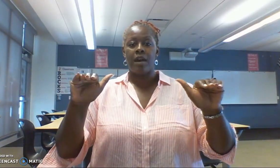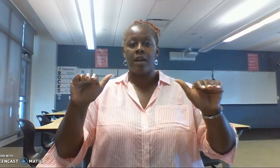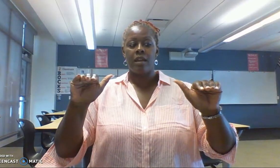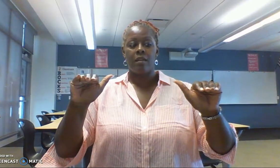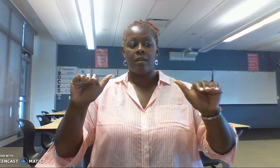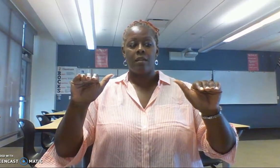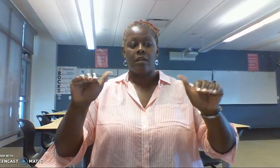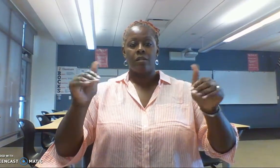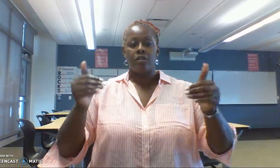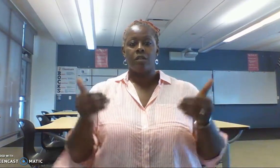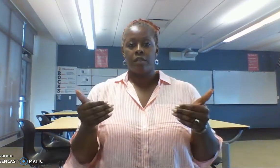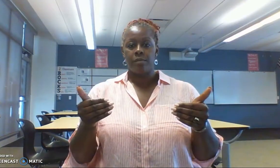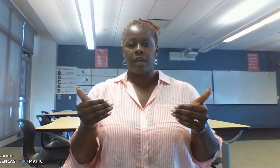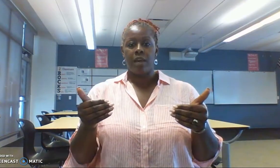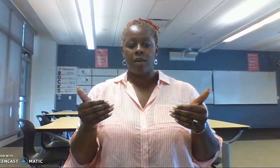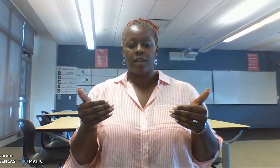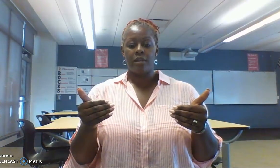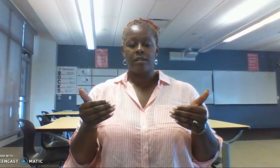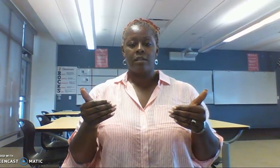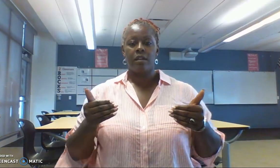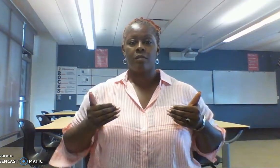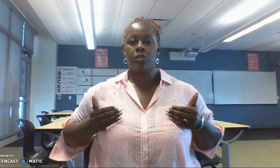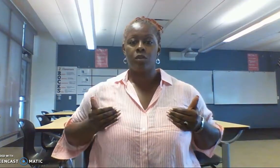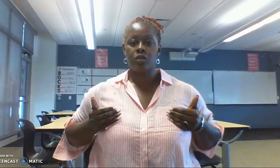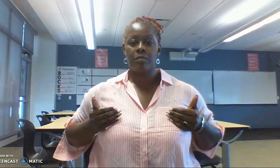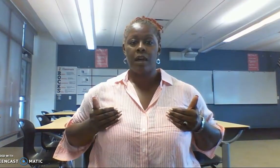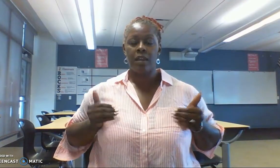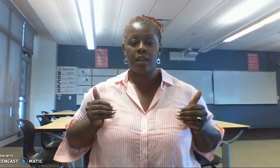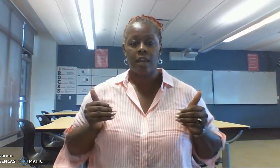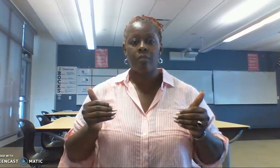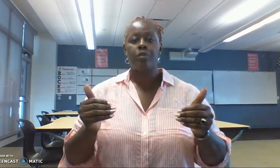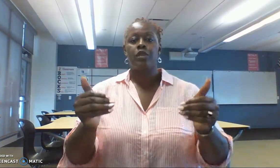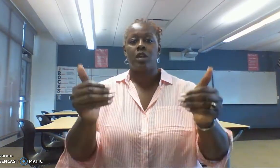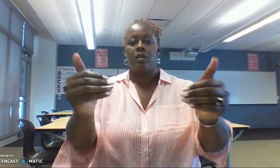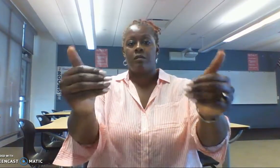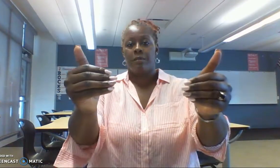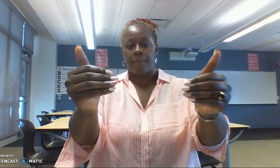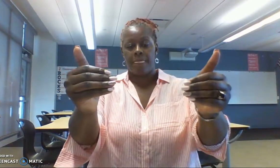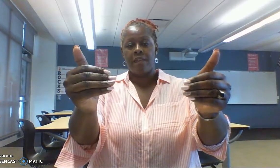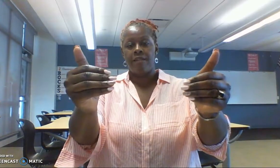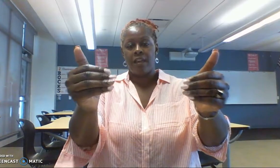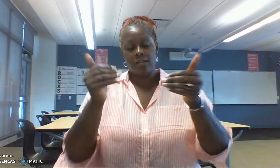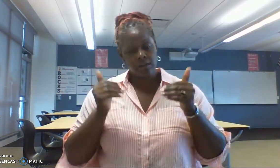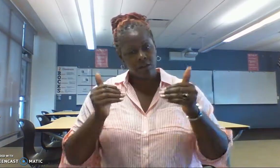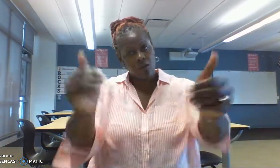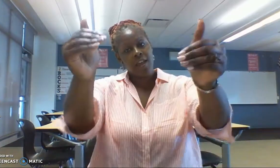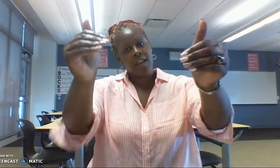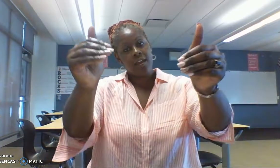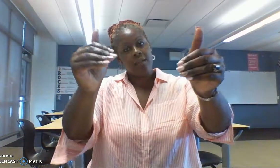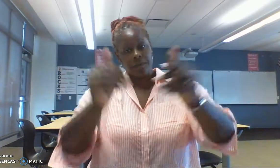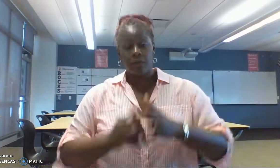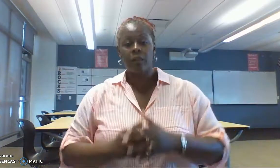bye-bye. Turn them sideways, come towards your body, and push out. Advance. Go ahead.